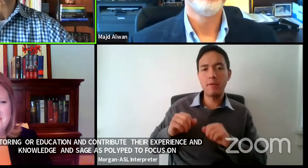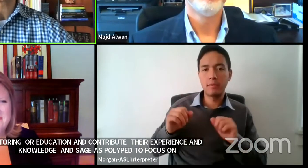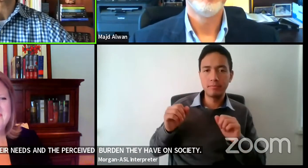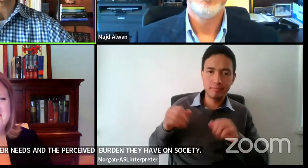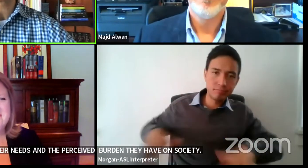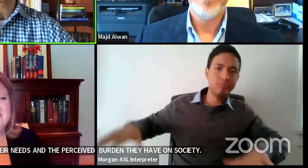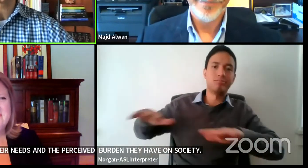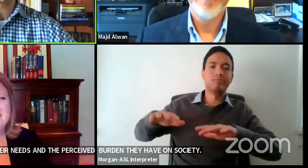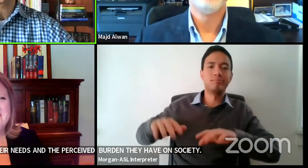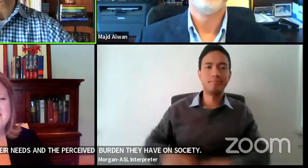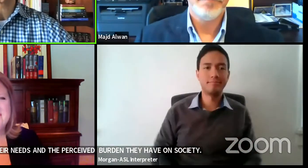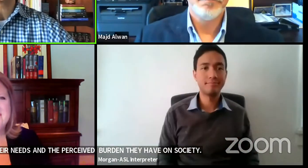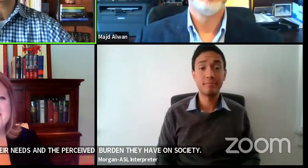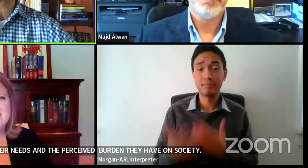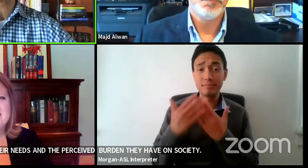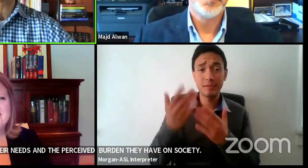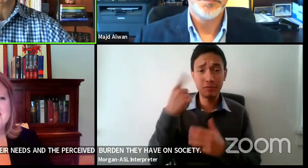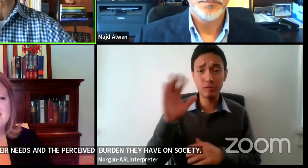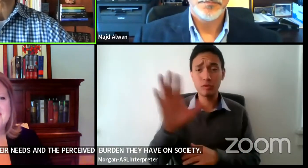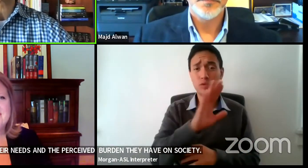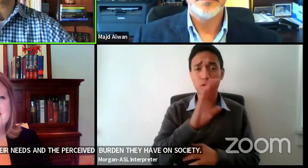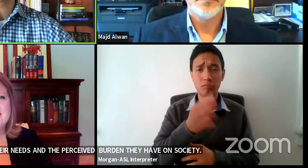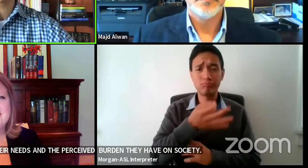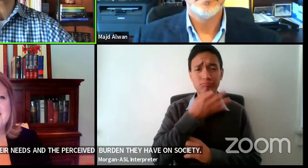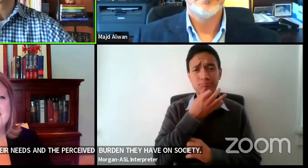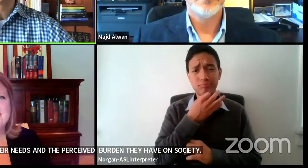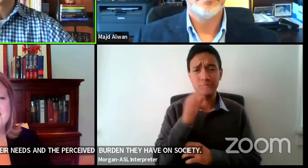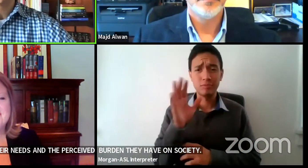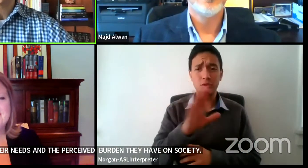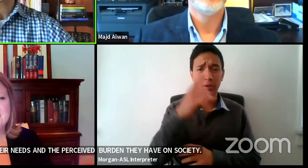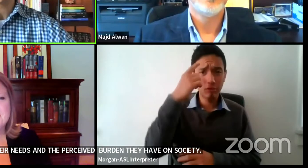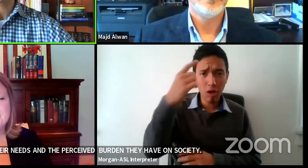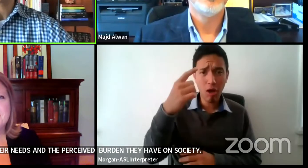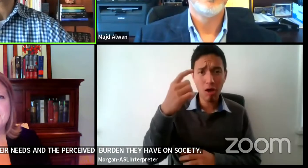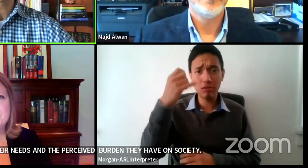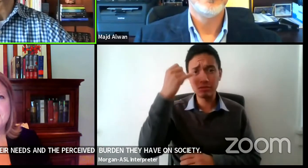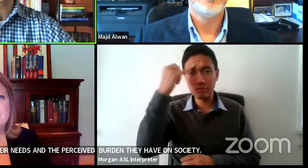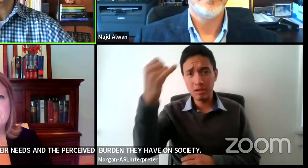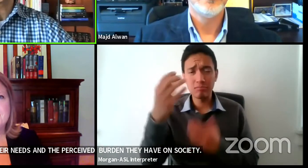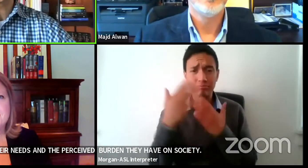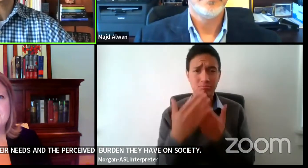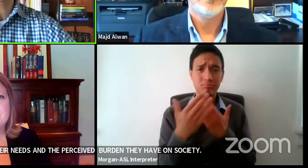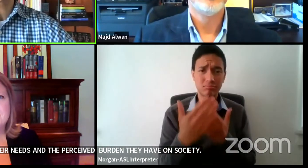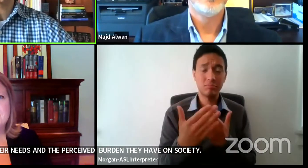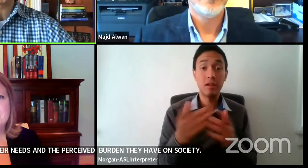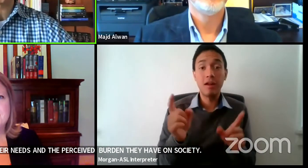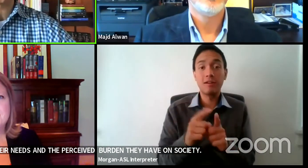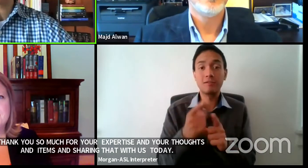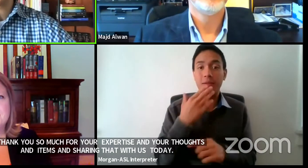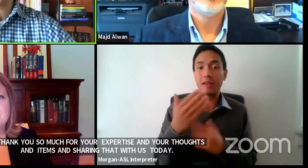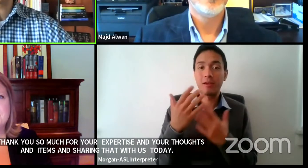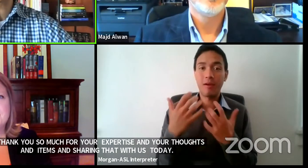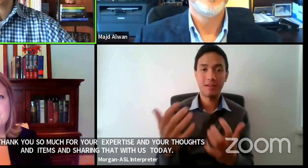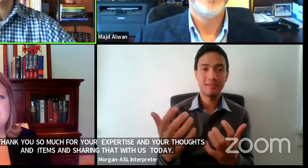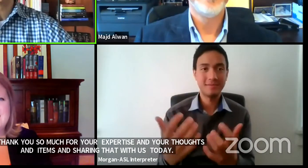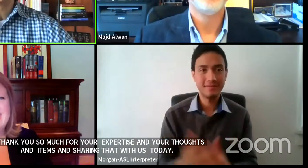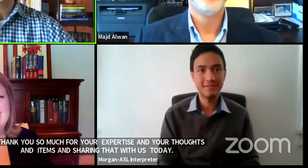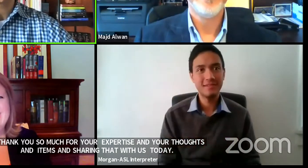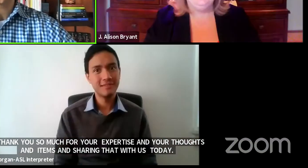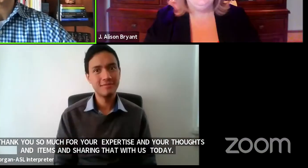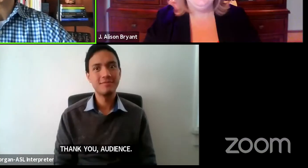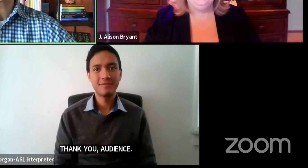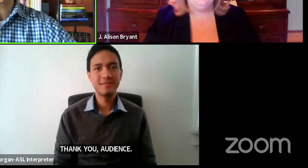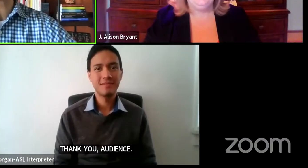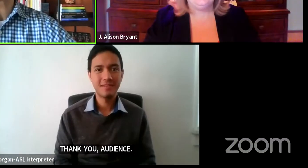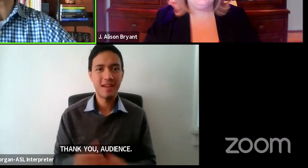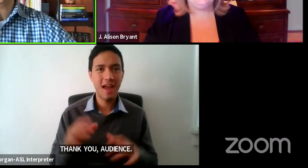for your expertise and your thoughts and ideas and sharing some of that with us today. Thank you also, audience. Very, very lively chat going